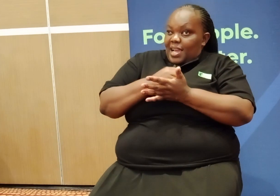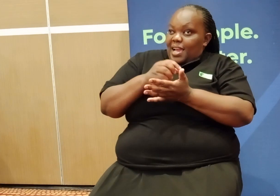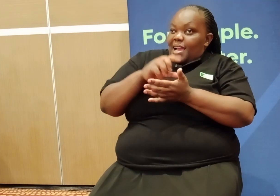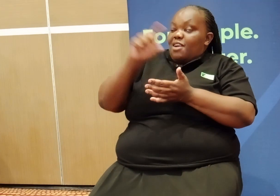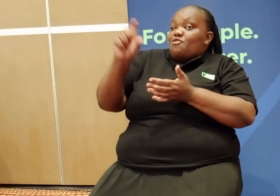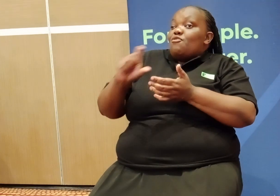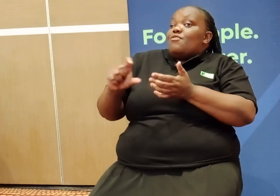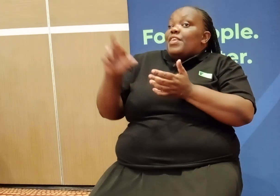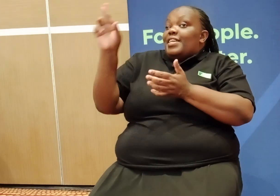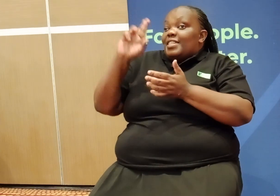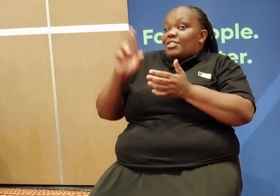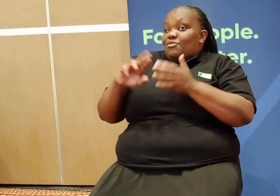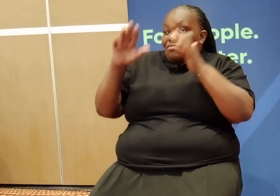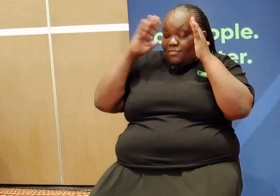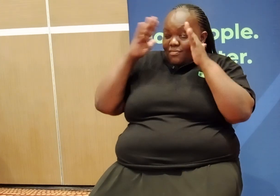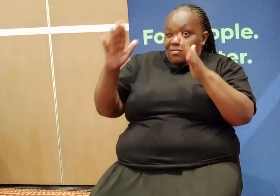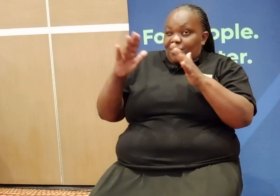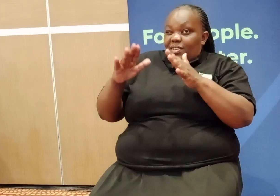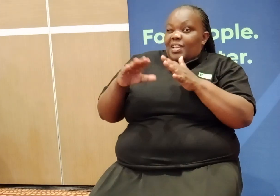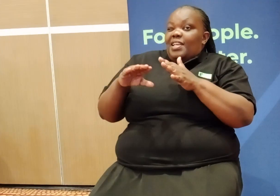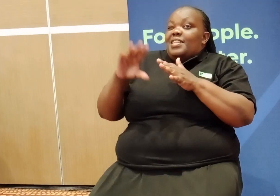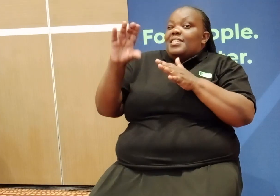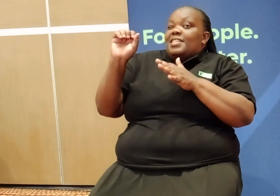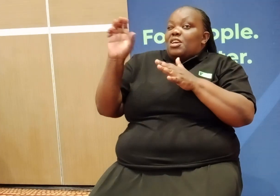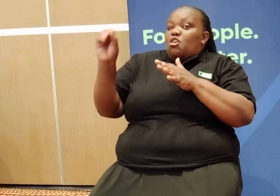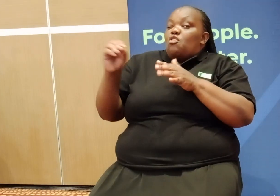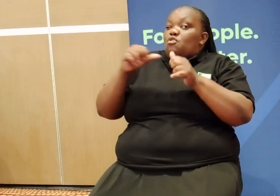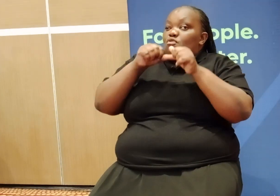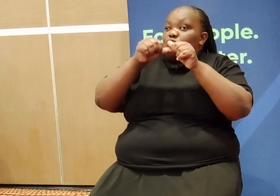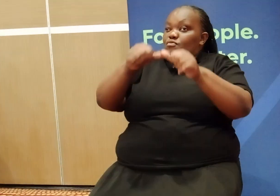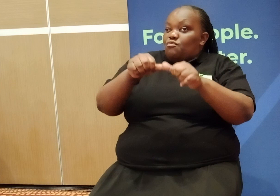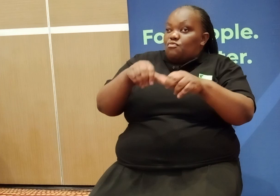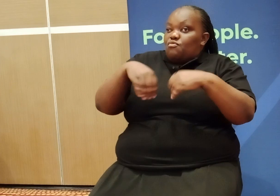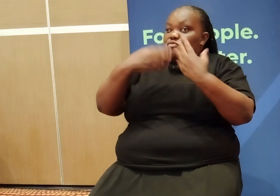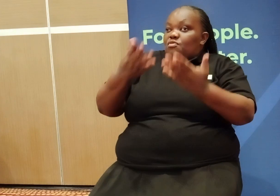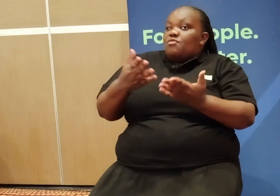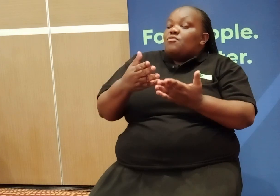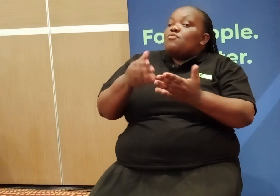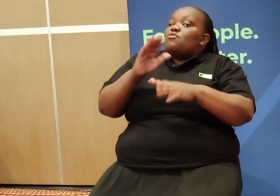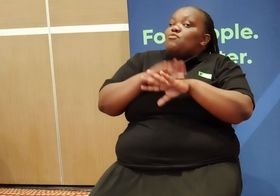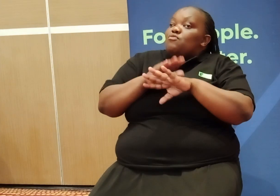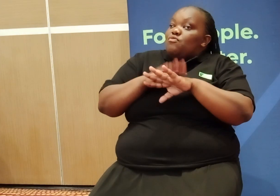their dedication and zeal that has continued to deliver impressive results for the group.